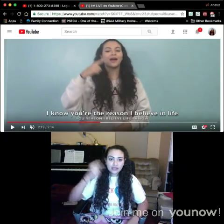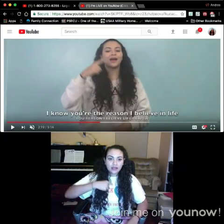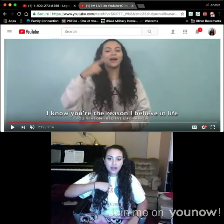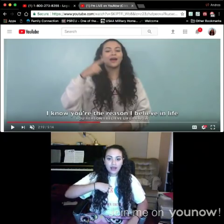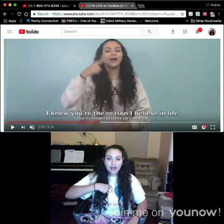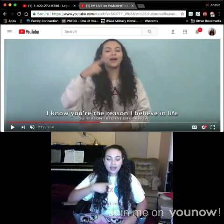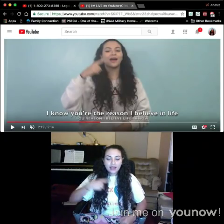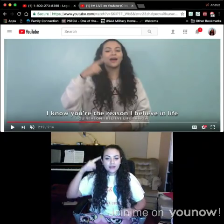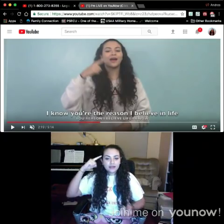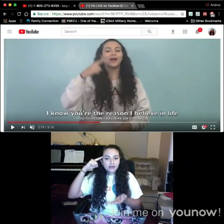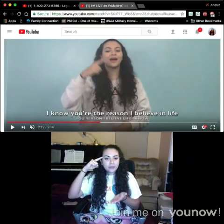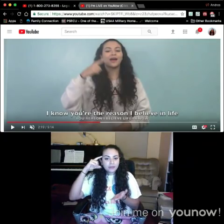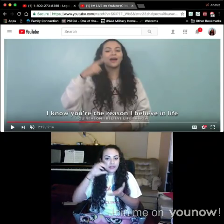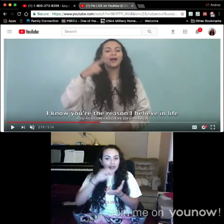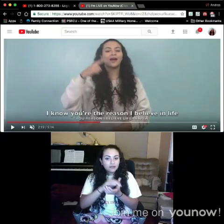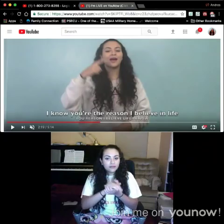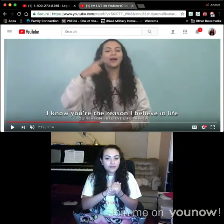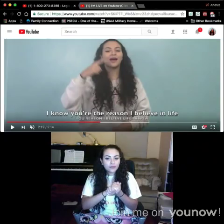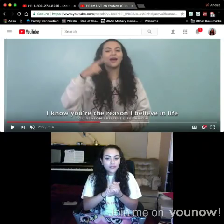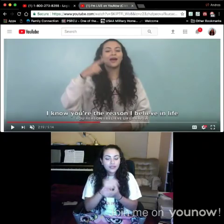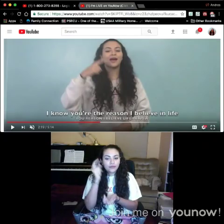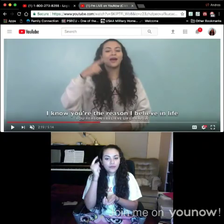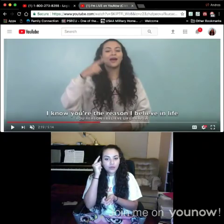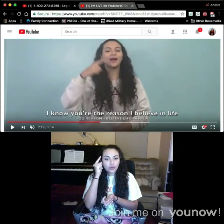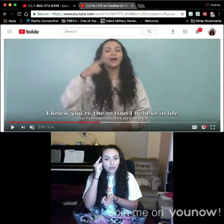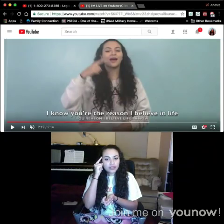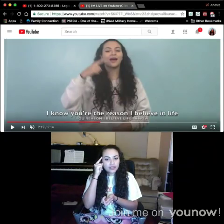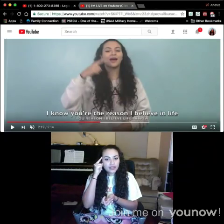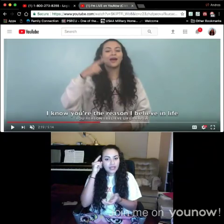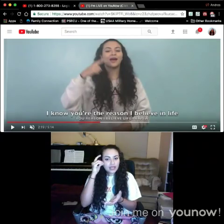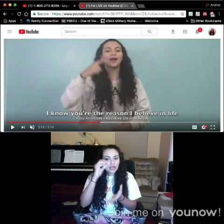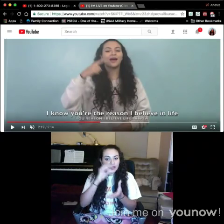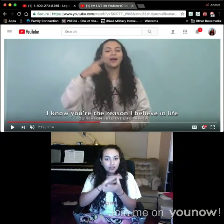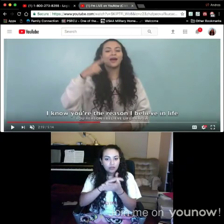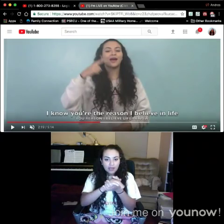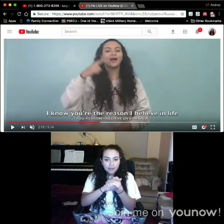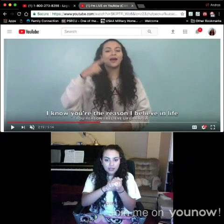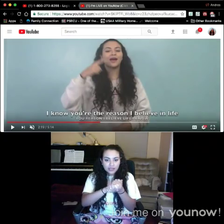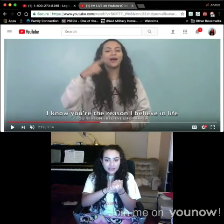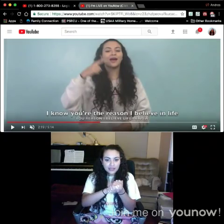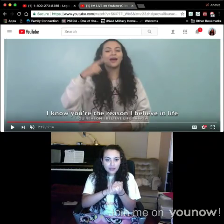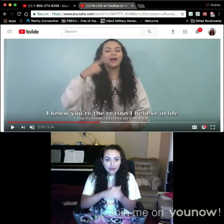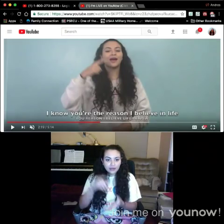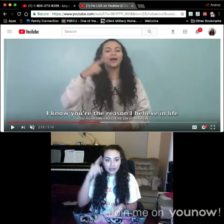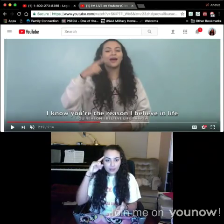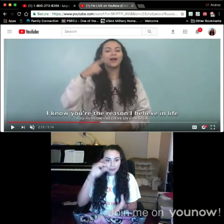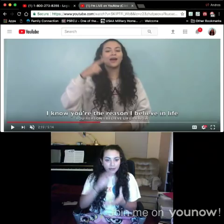Reason, I believe. For believe, you point think, and then you clap your hands